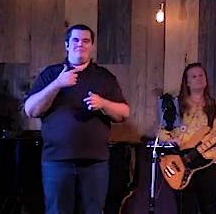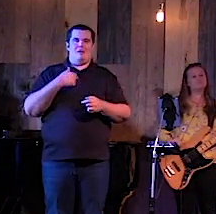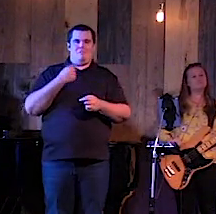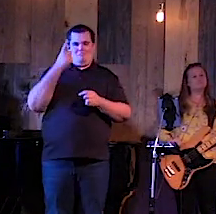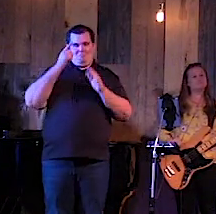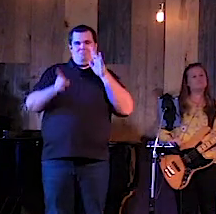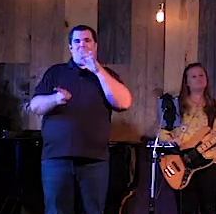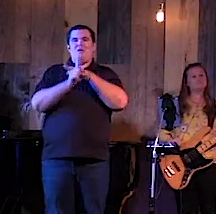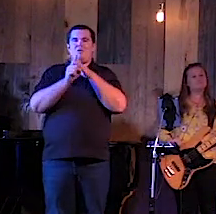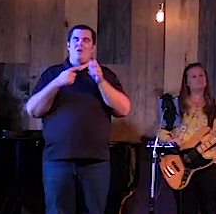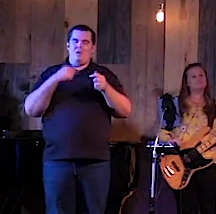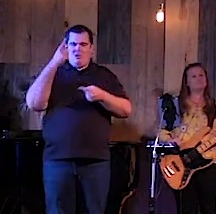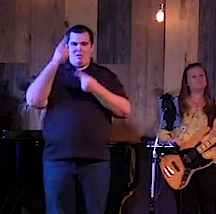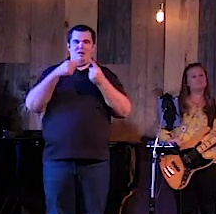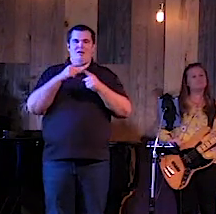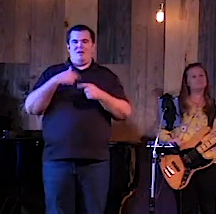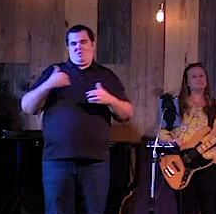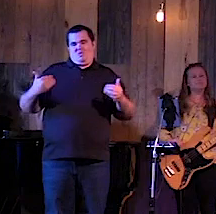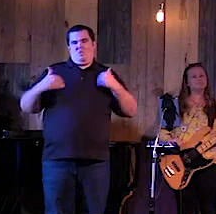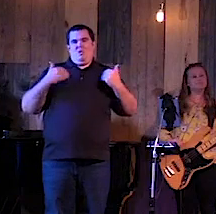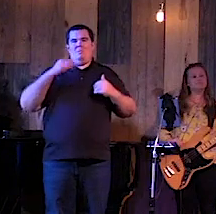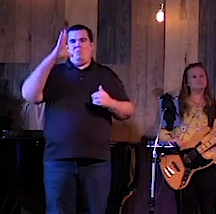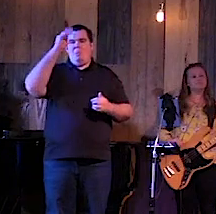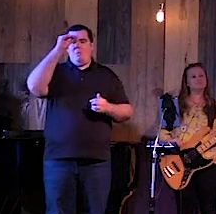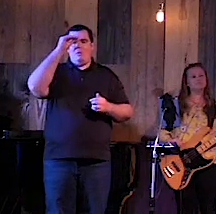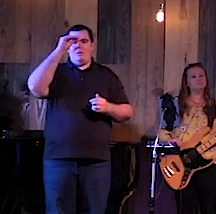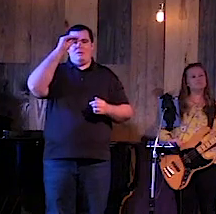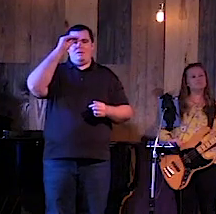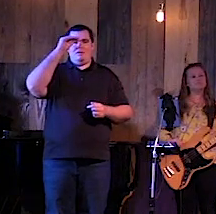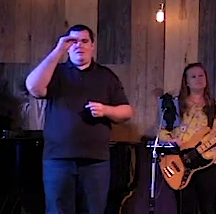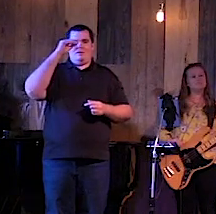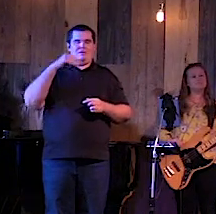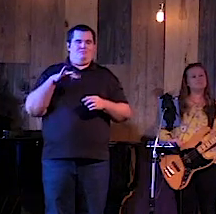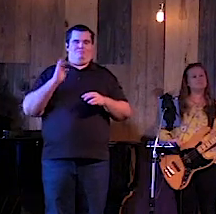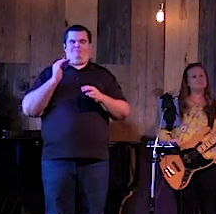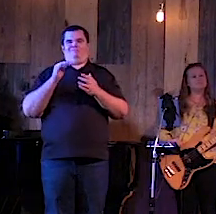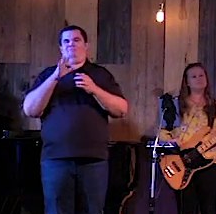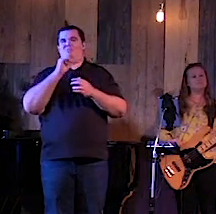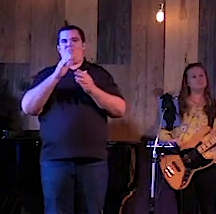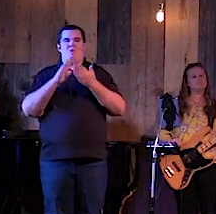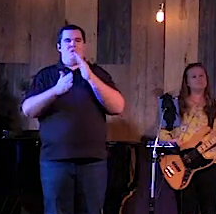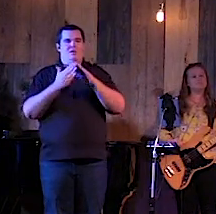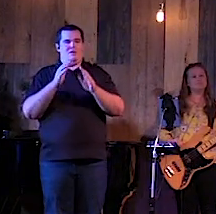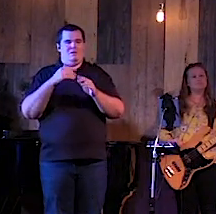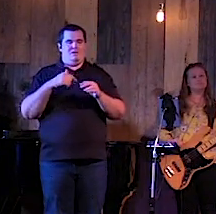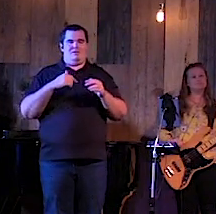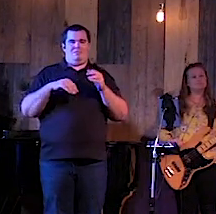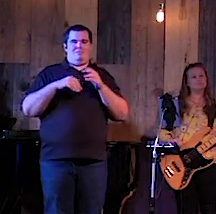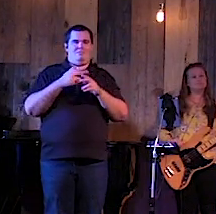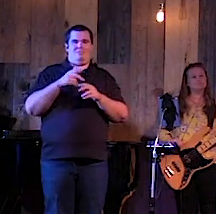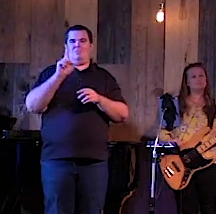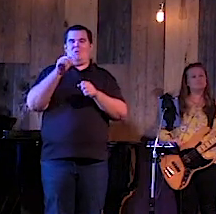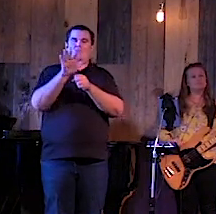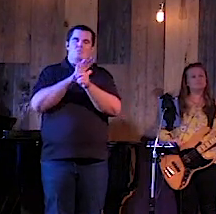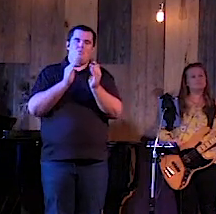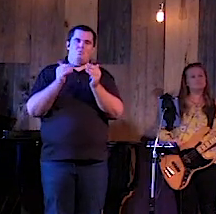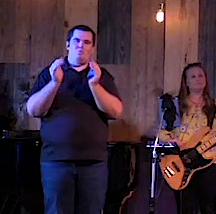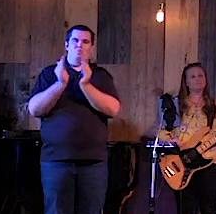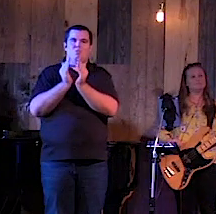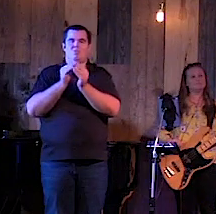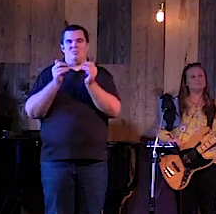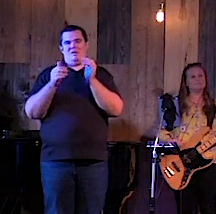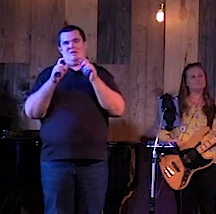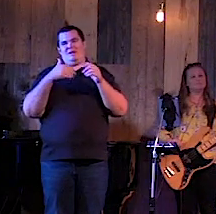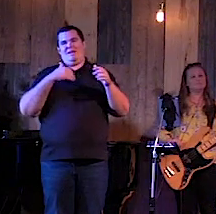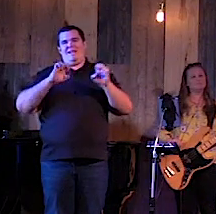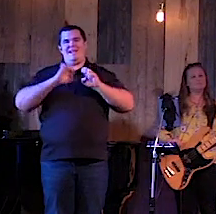mind when I think about this. When I was a young child, our whole entire community, I lived in a town about the size of LaGrange, and we had an entire